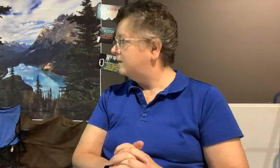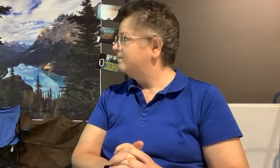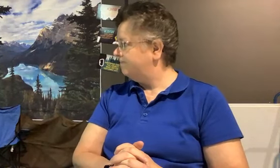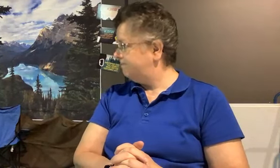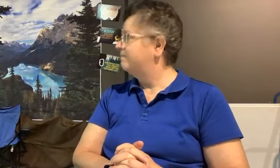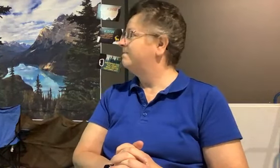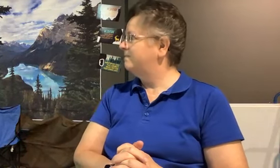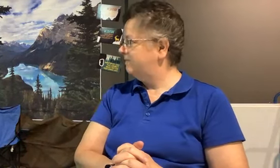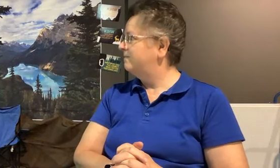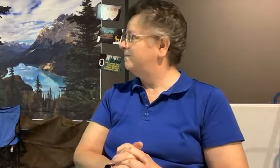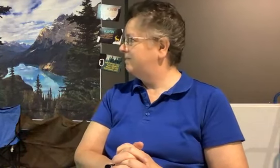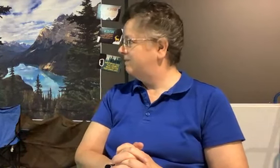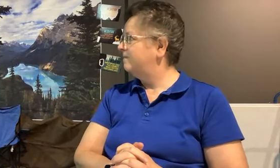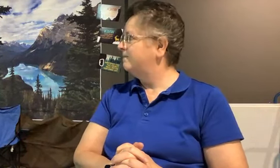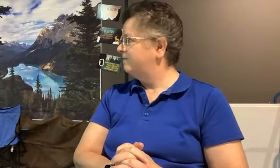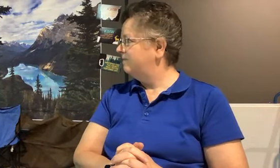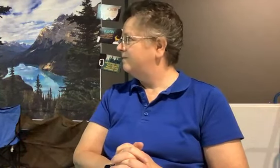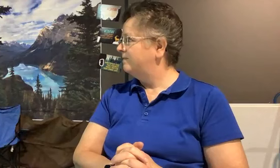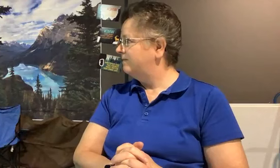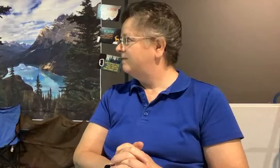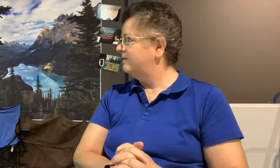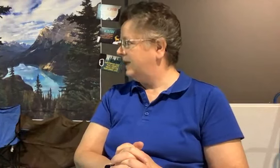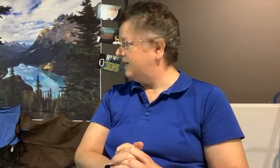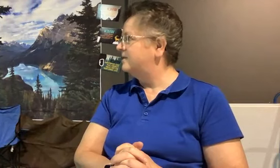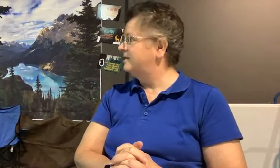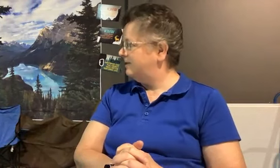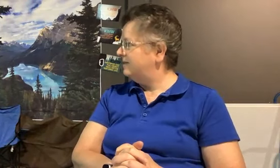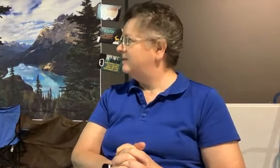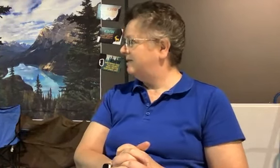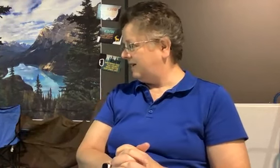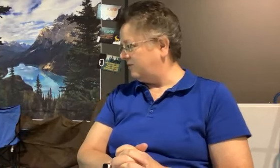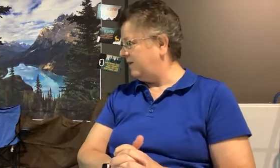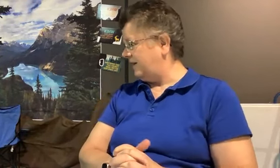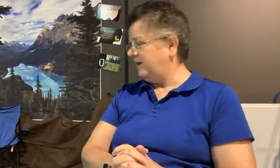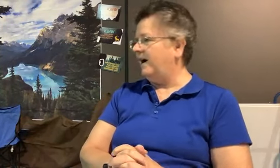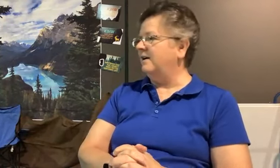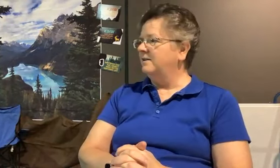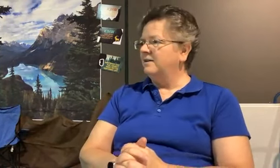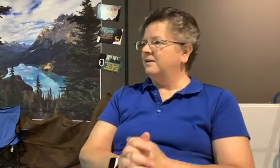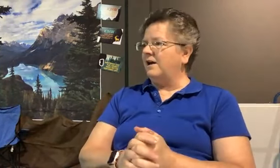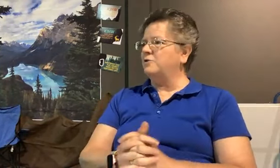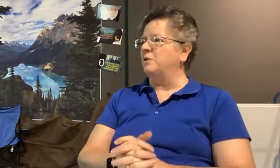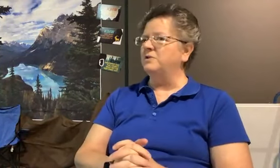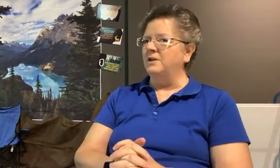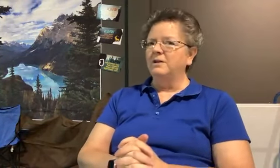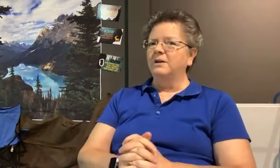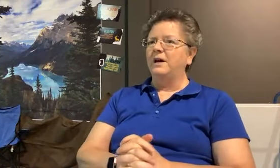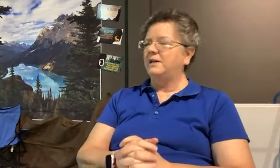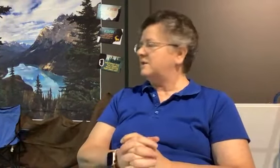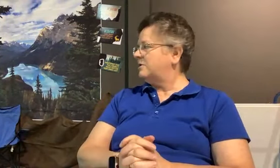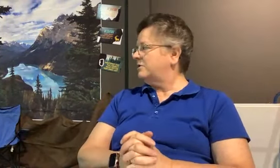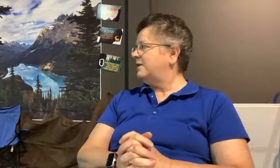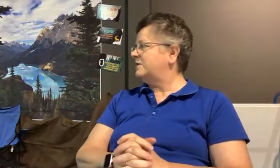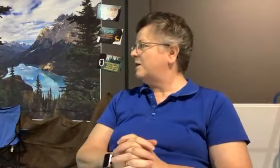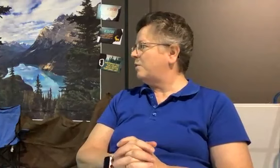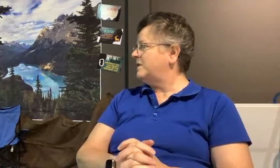and I'll return to you. And it's literally that easy. Yes. That's great. Yeah. God's mercy. And that's not what we think